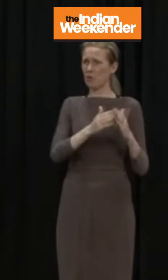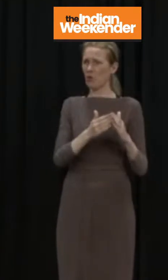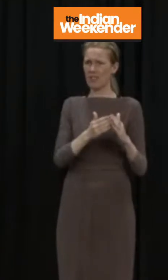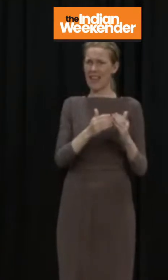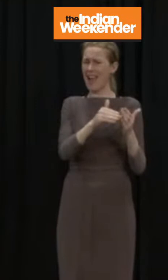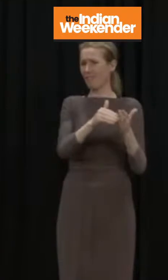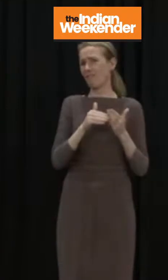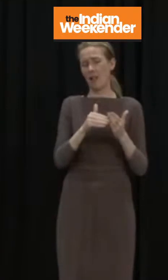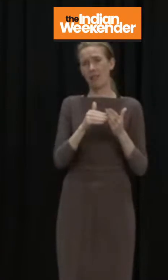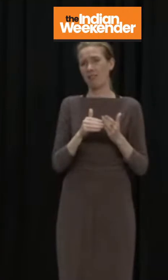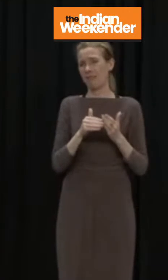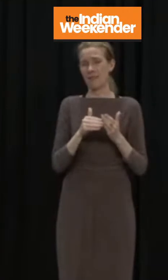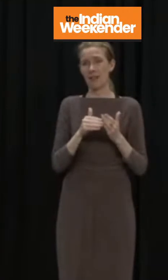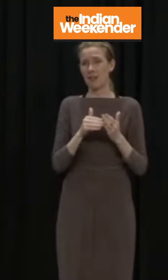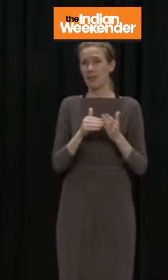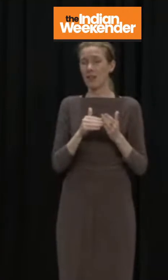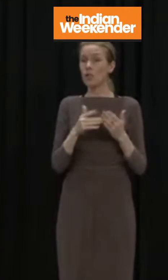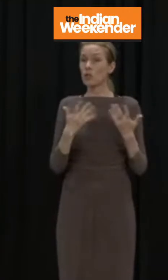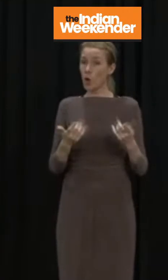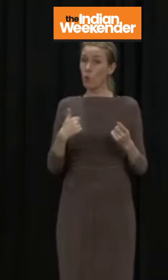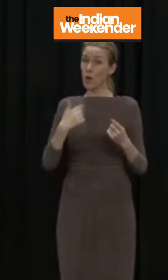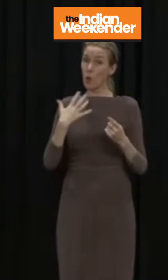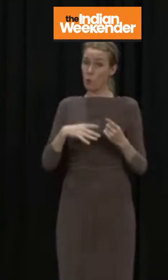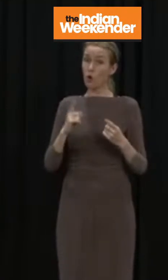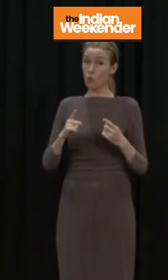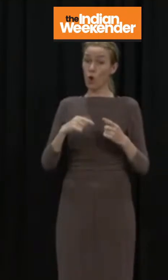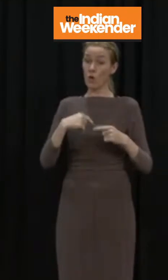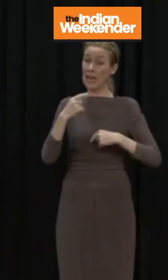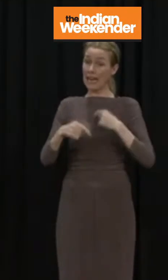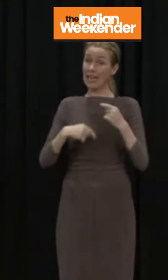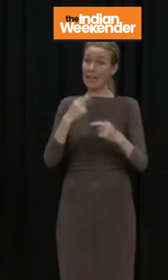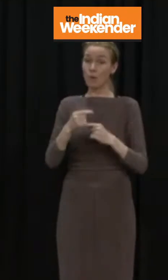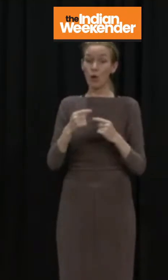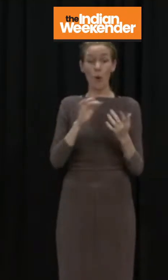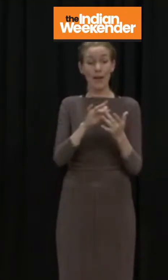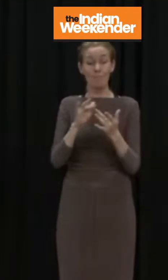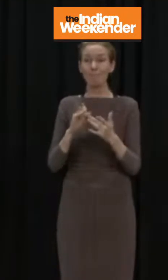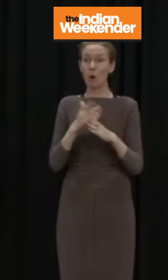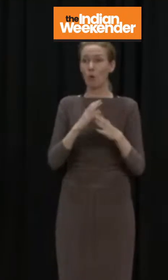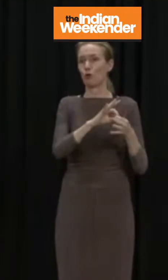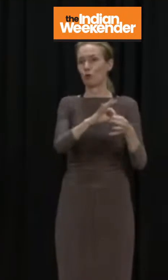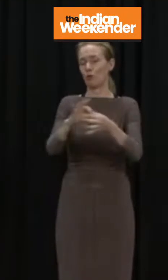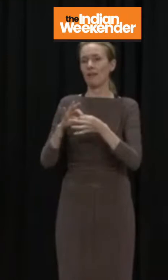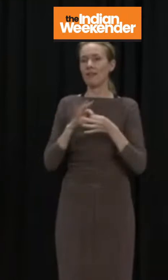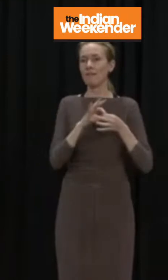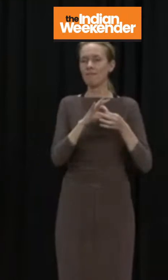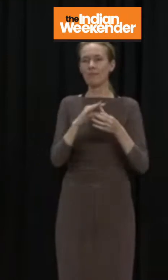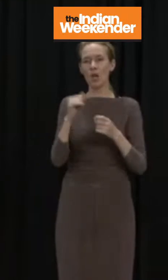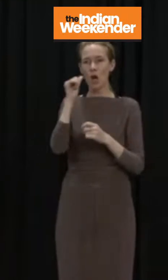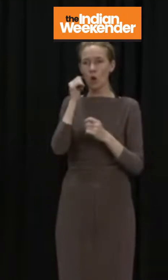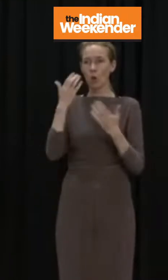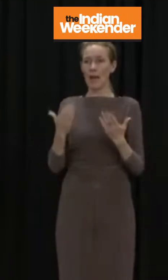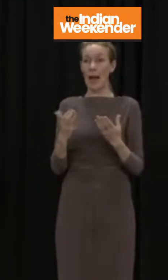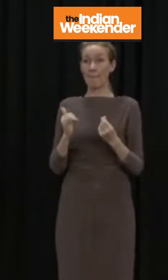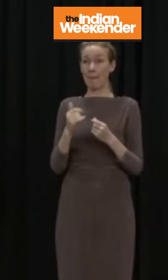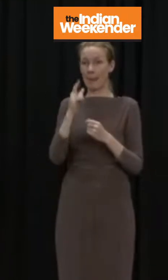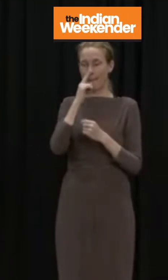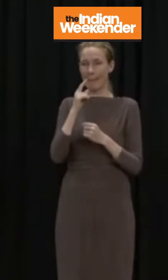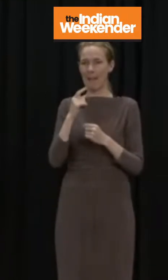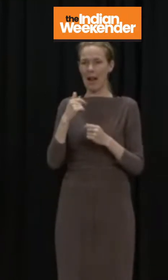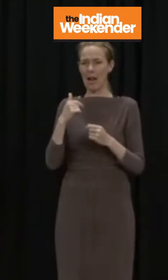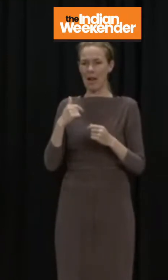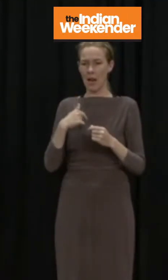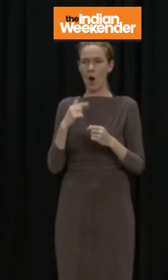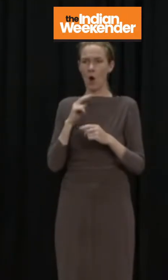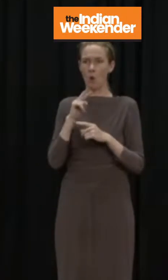so we certainly want to maintain that approach. Whilst I understand that for New Zealanders at home, sitting watching this, thinking, I'm doing the right thing, I've